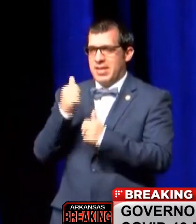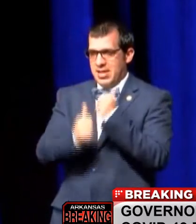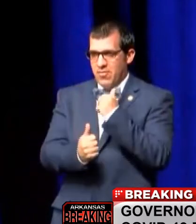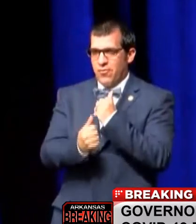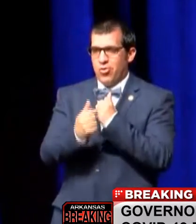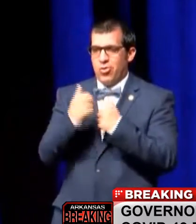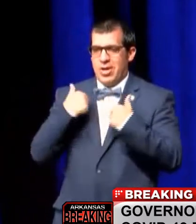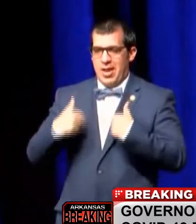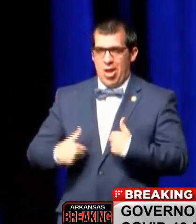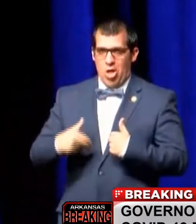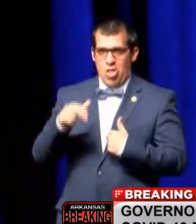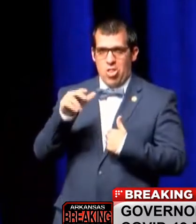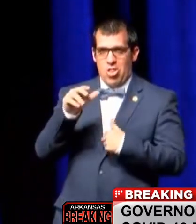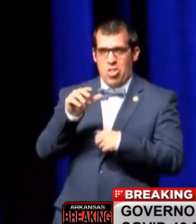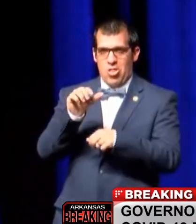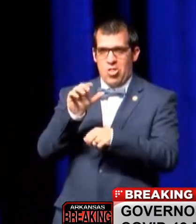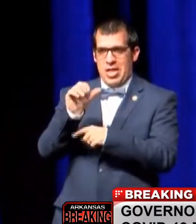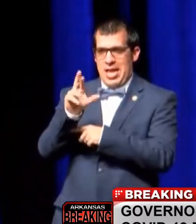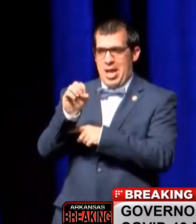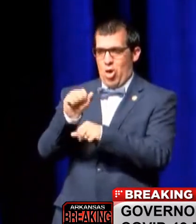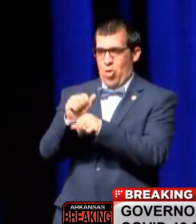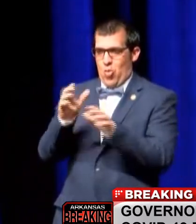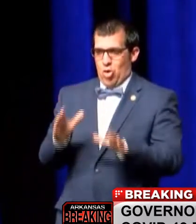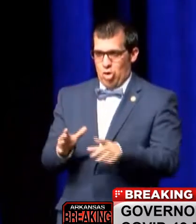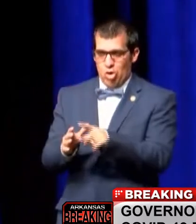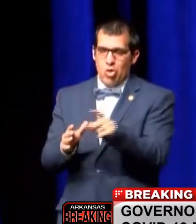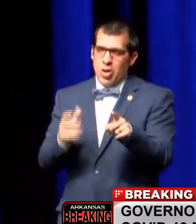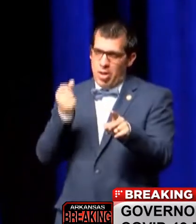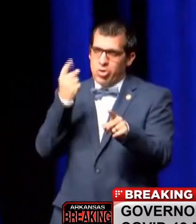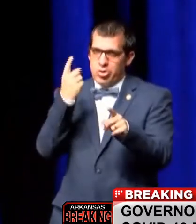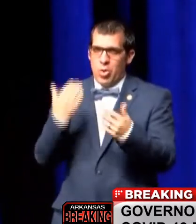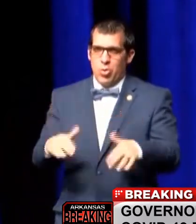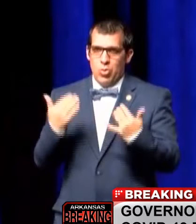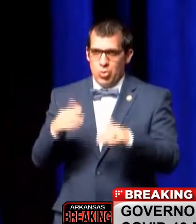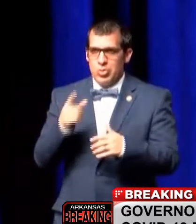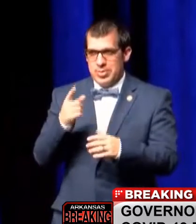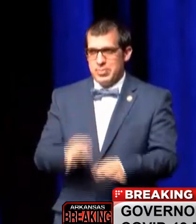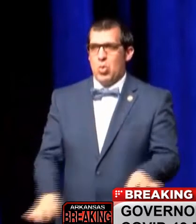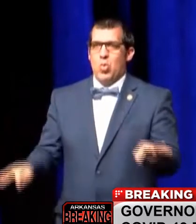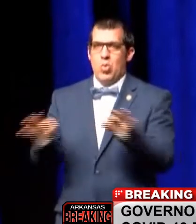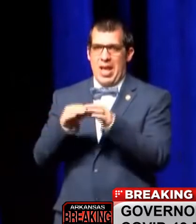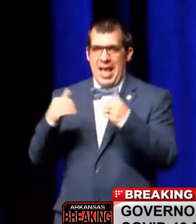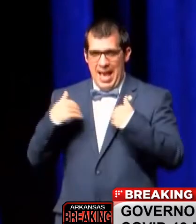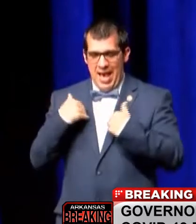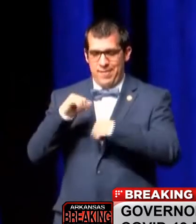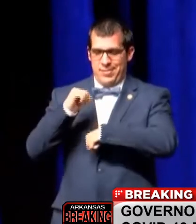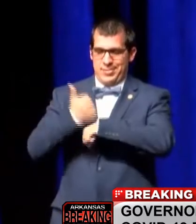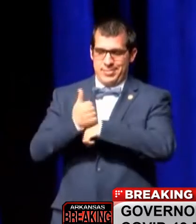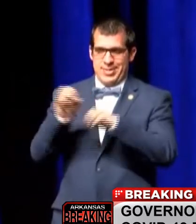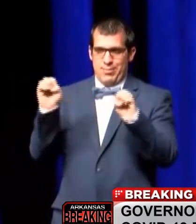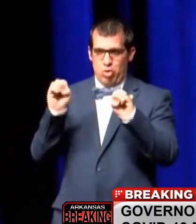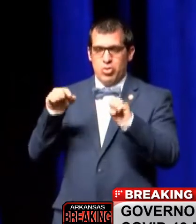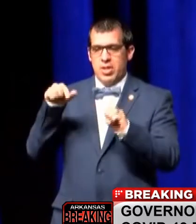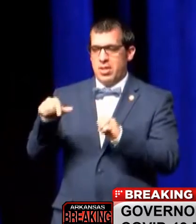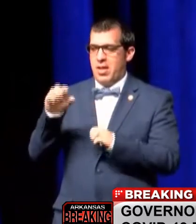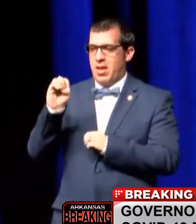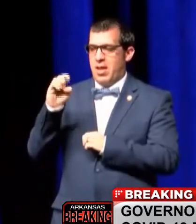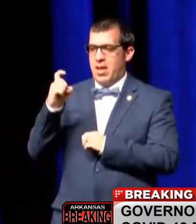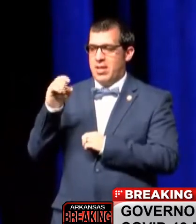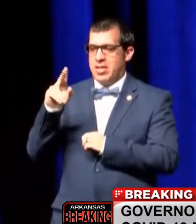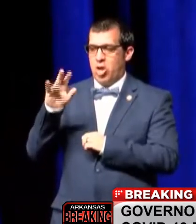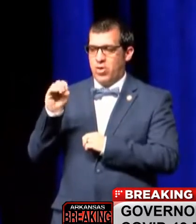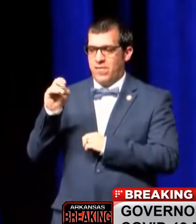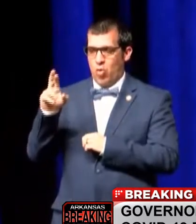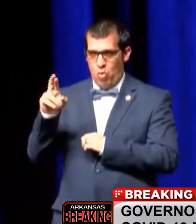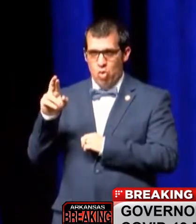worker particularly would understand the necessity of this emergency. The executive order that I'm signing today